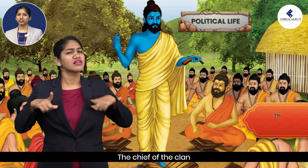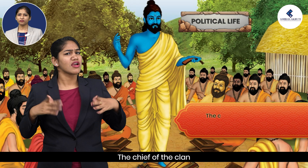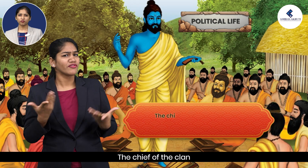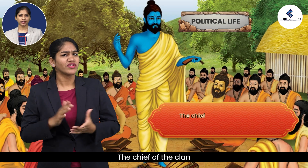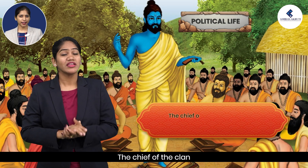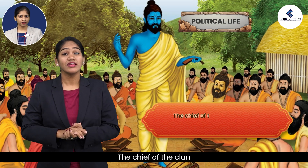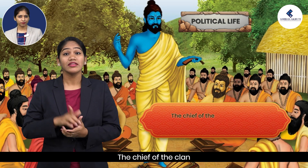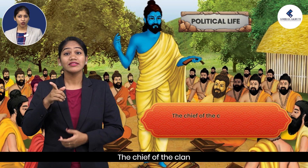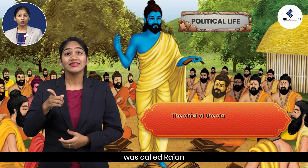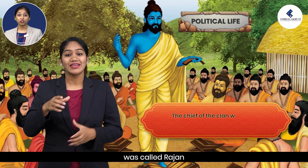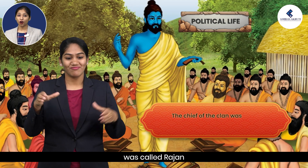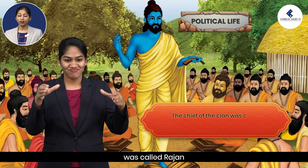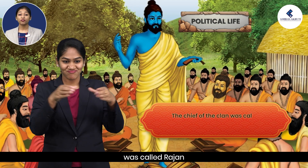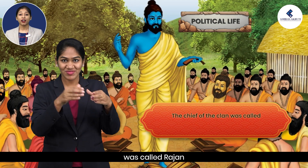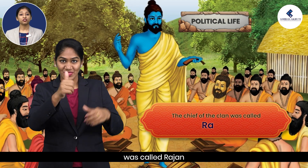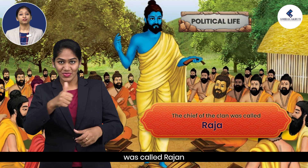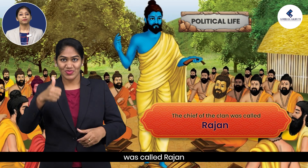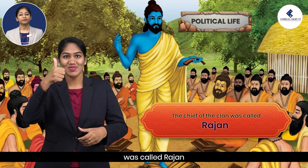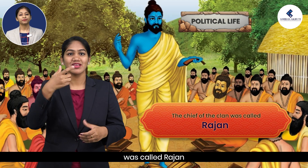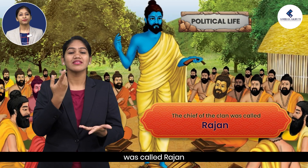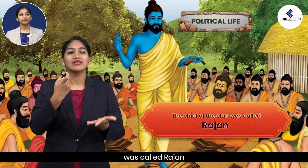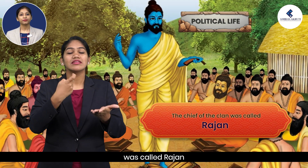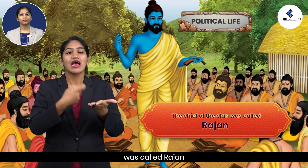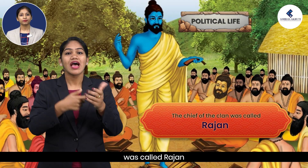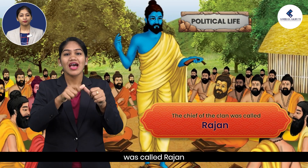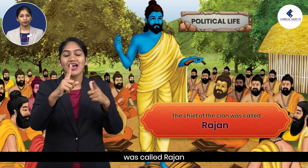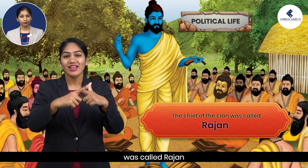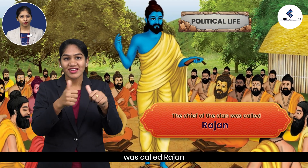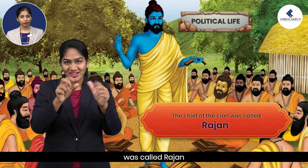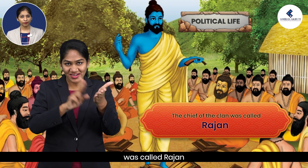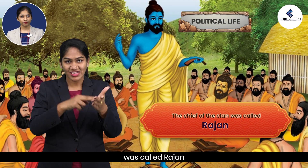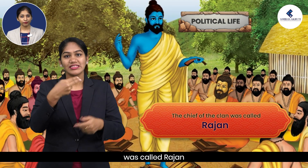The chief of the clan was called Rajan,